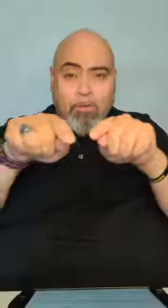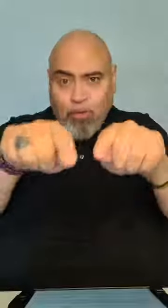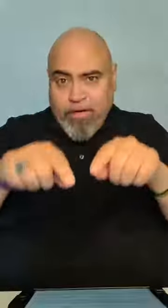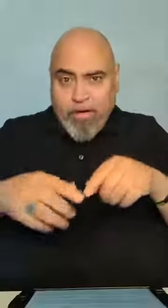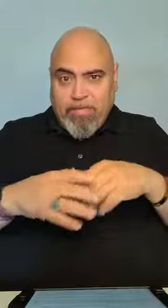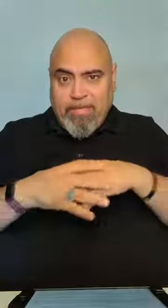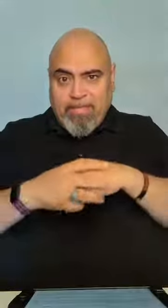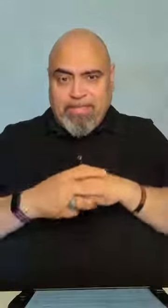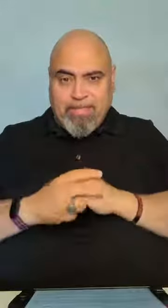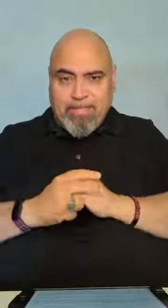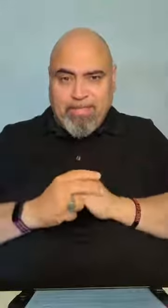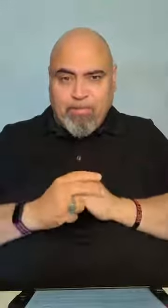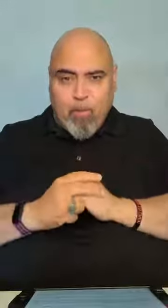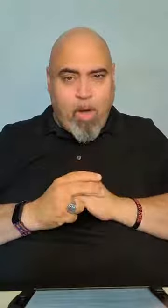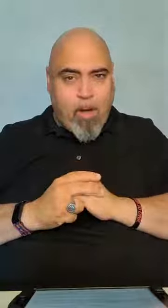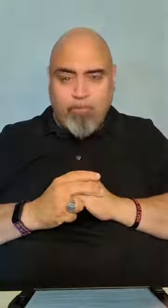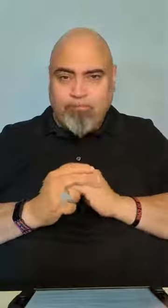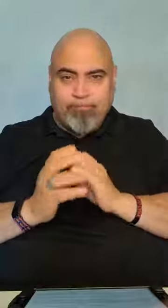your inheritance. Wow.